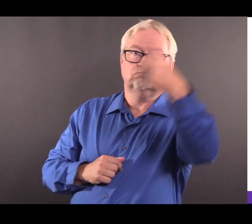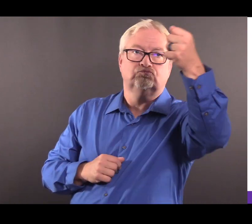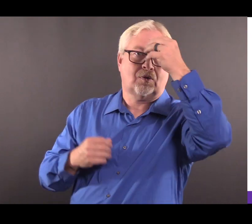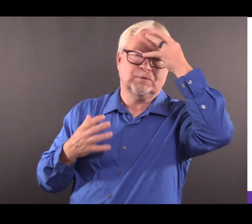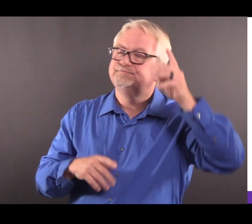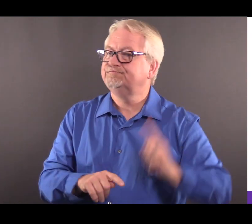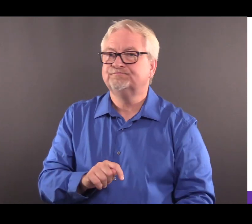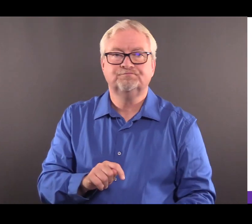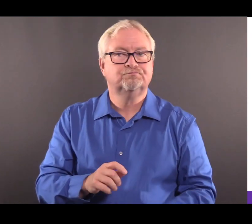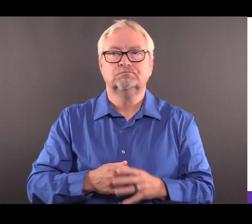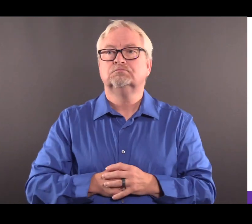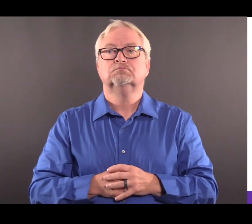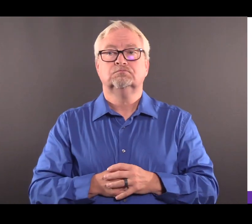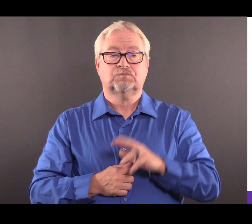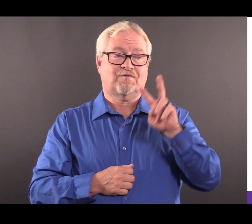requirements.